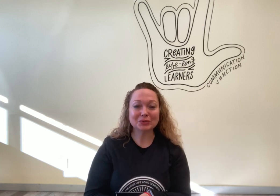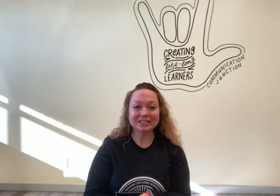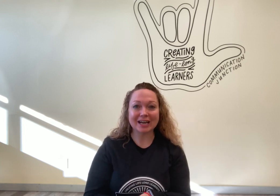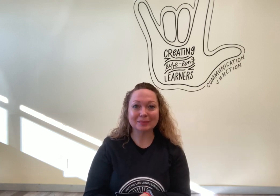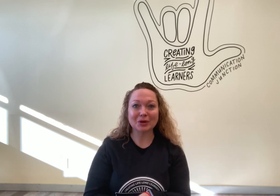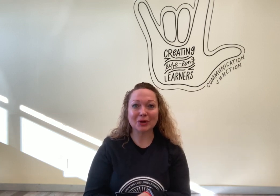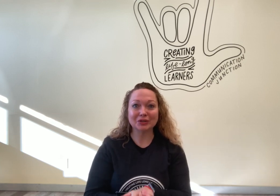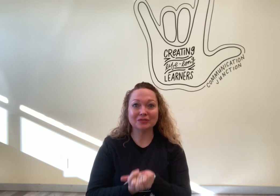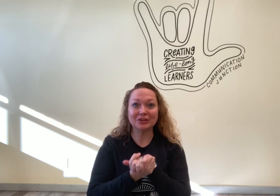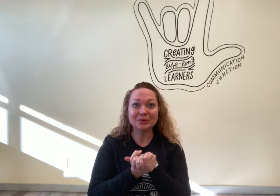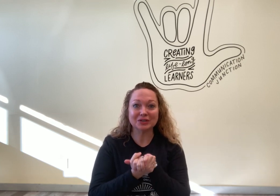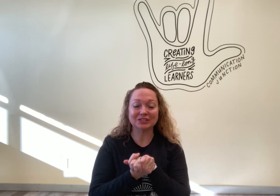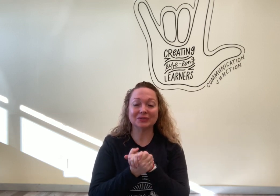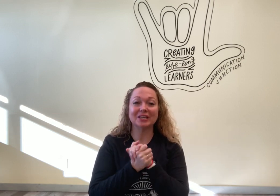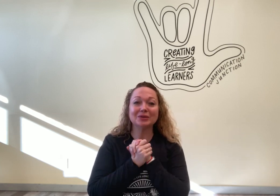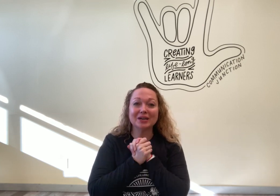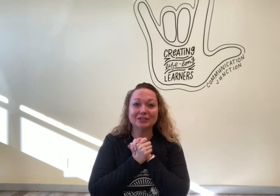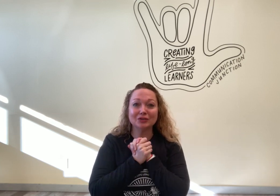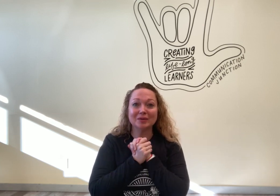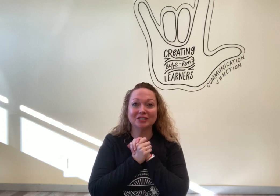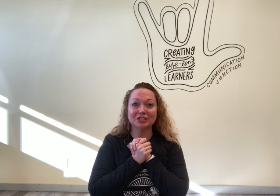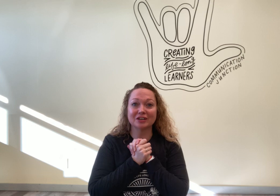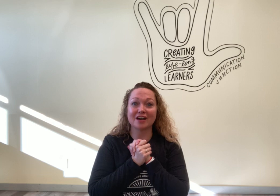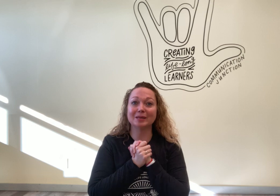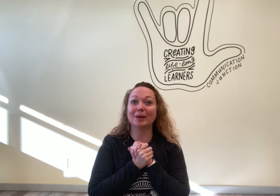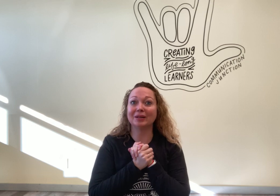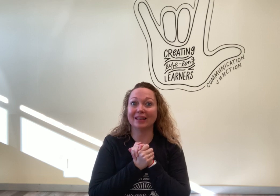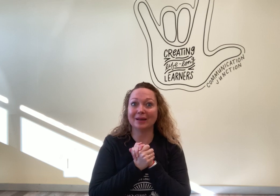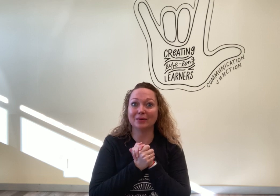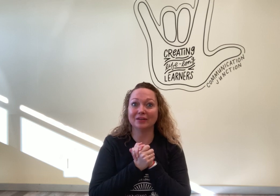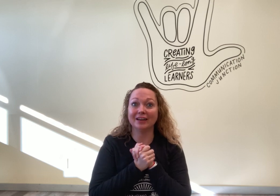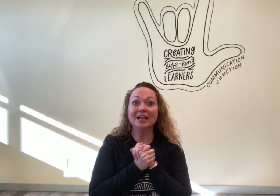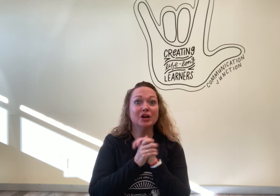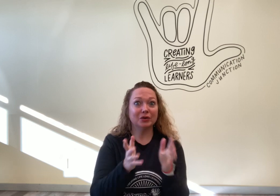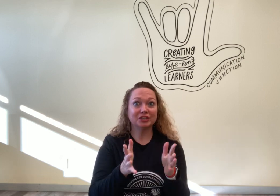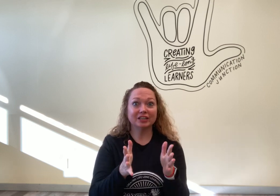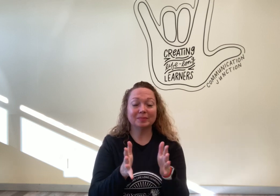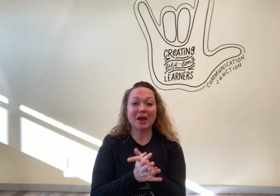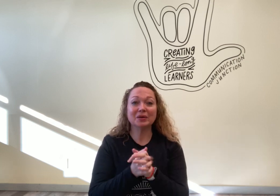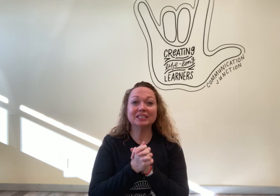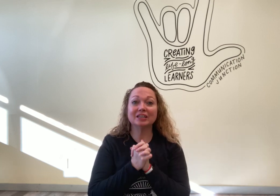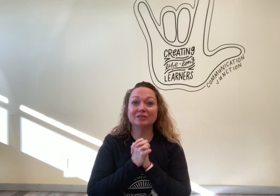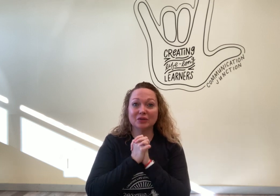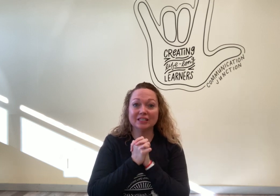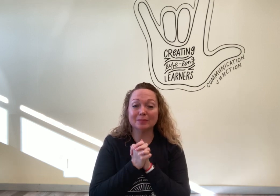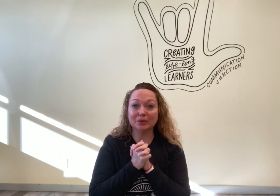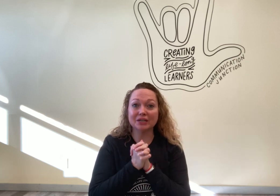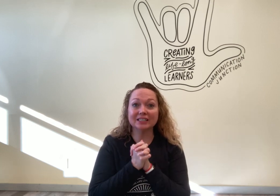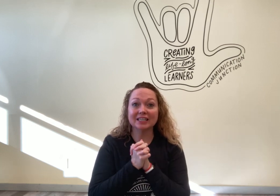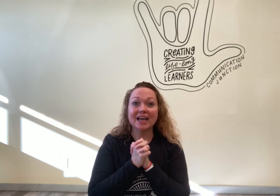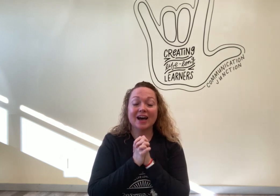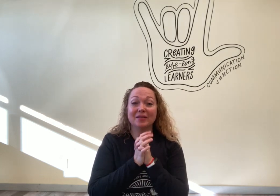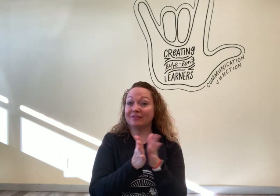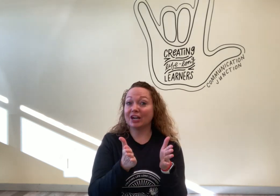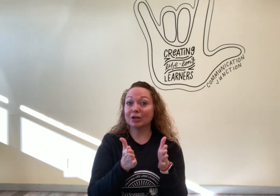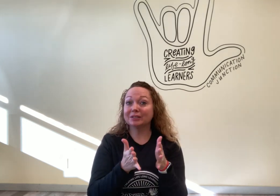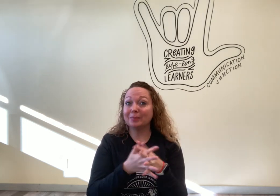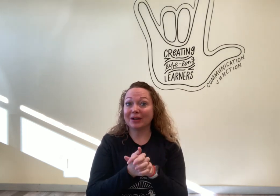time to all your viewers. So thank you guys so much at Chillicothe Public Library. Go check them out, read some books. They've got curbside pickup,